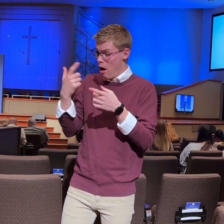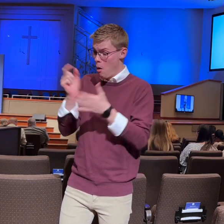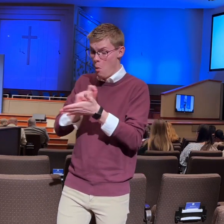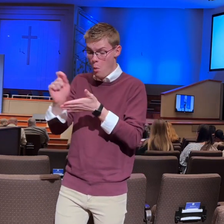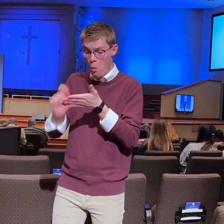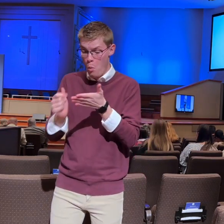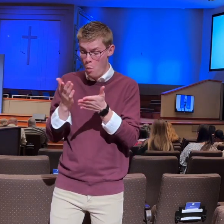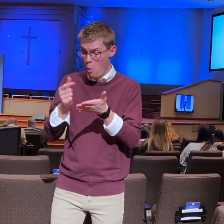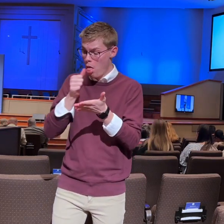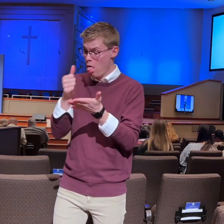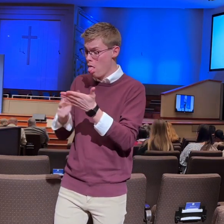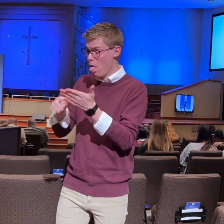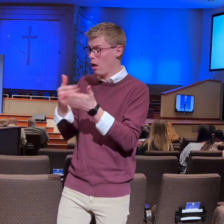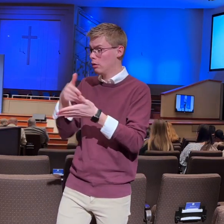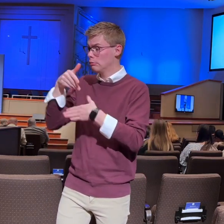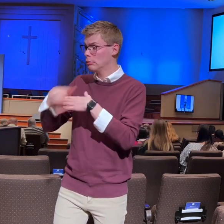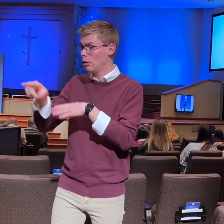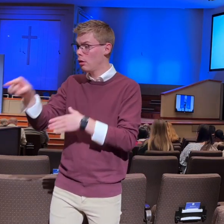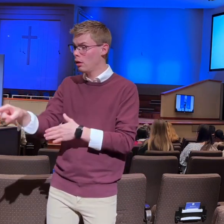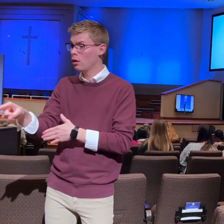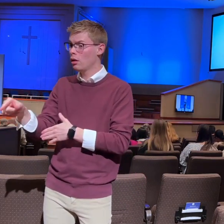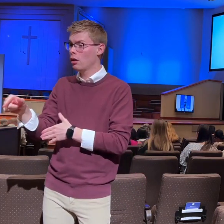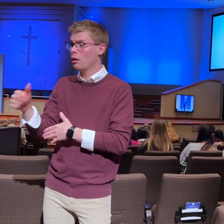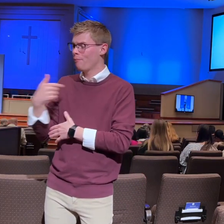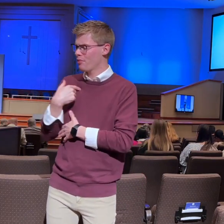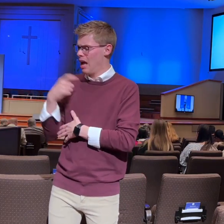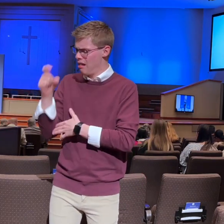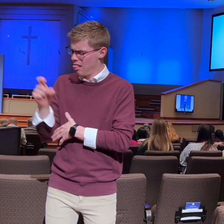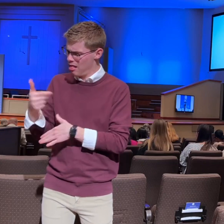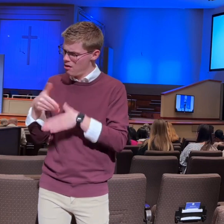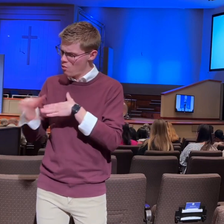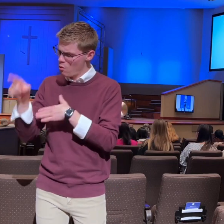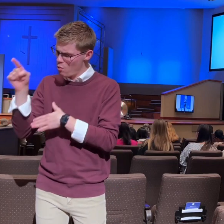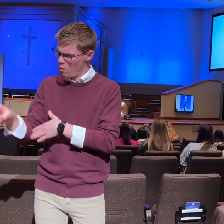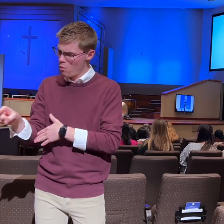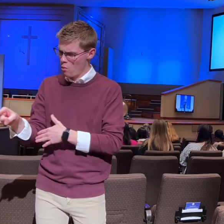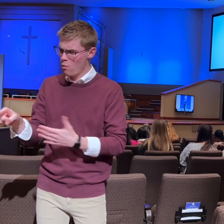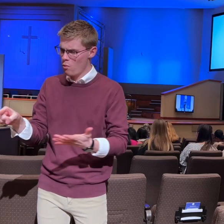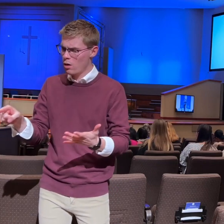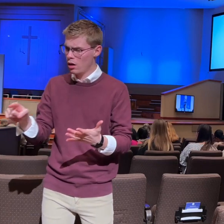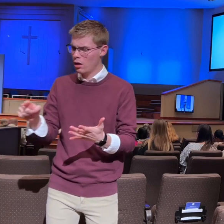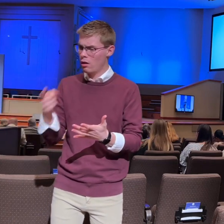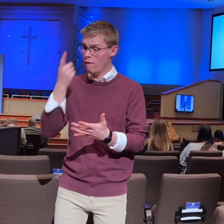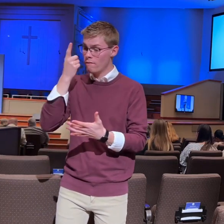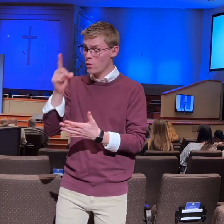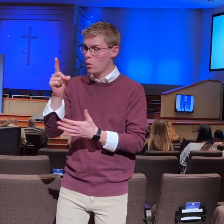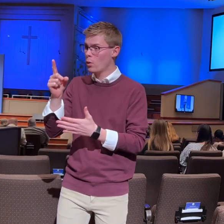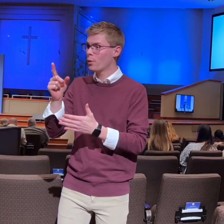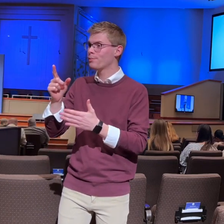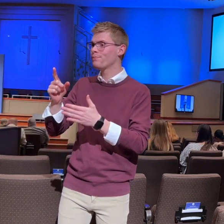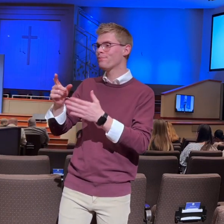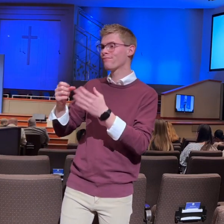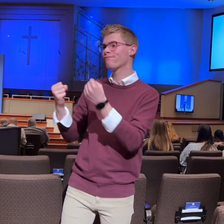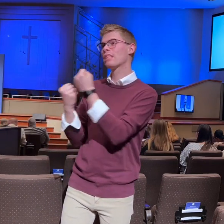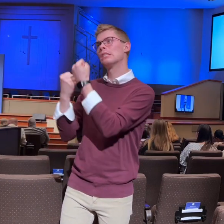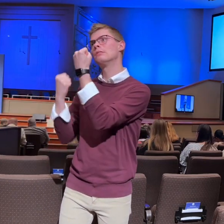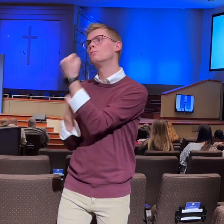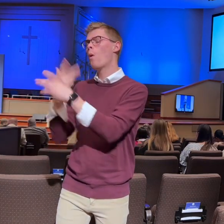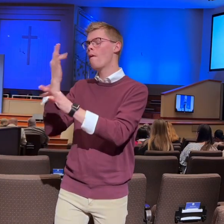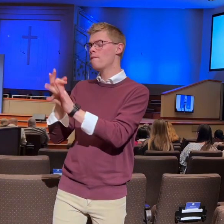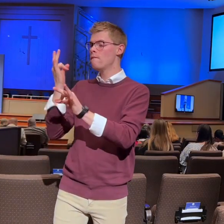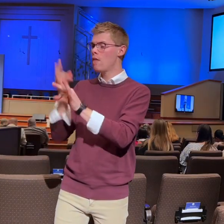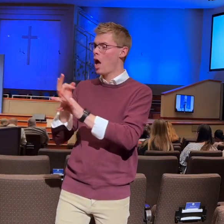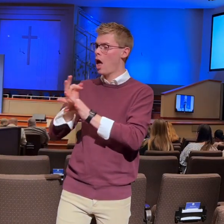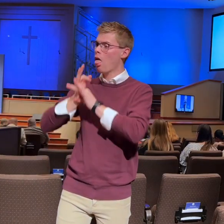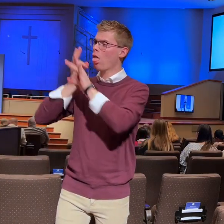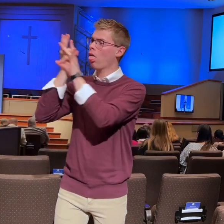common salvation, it was needful for me to write unto you and to exhort you that you should earnestly contend for the faith